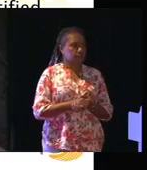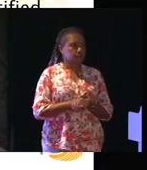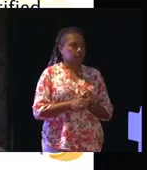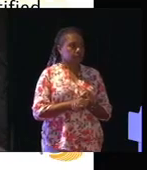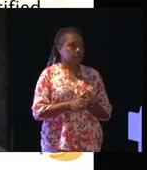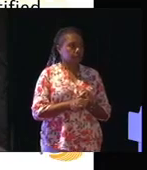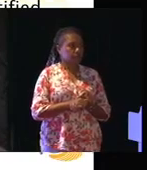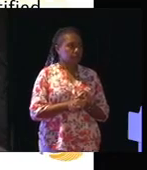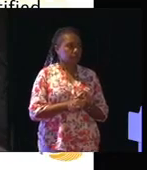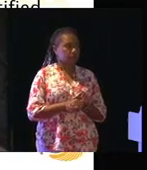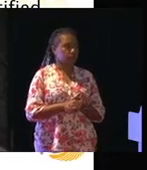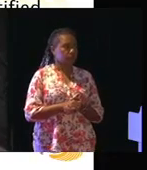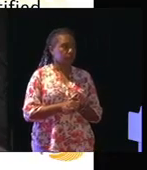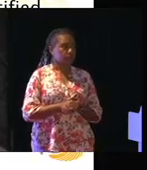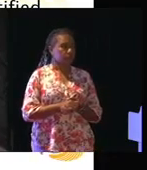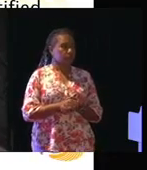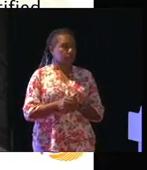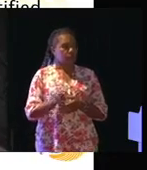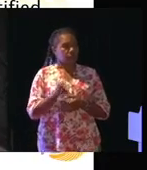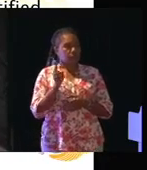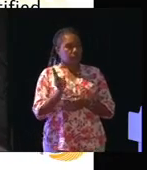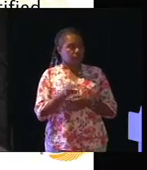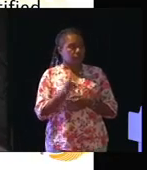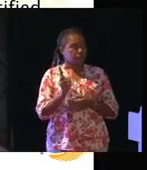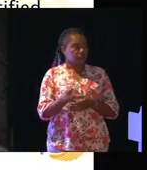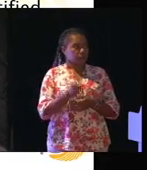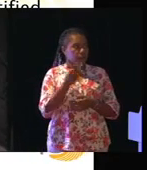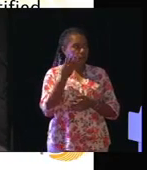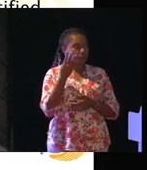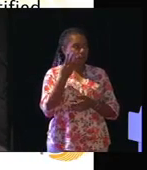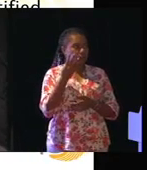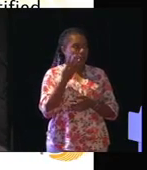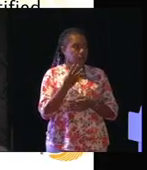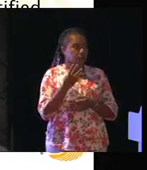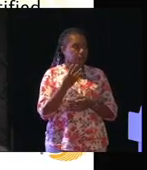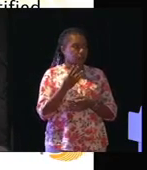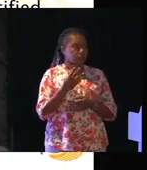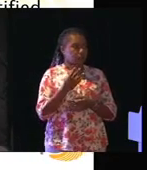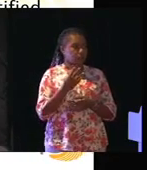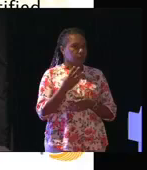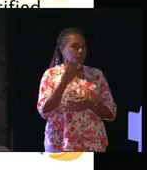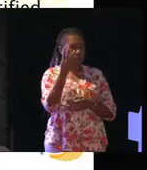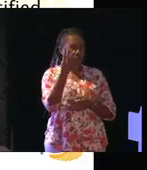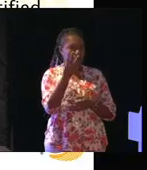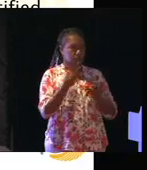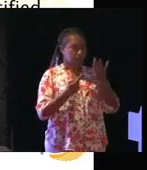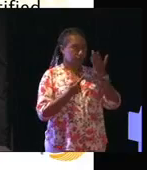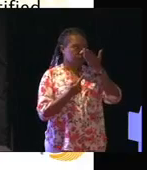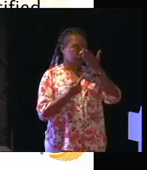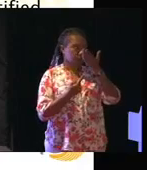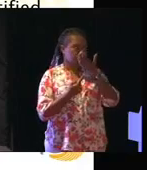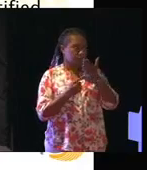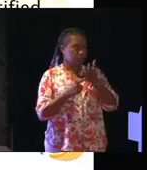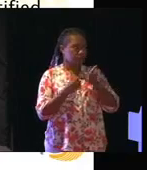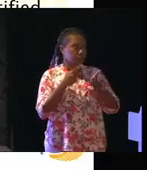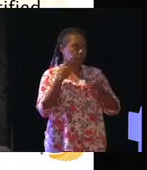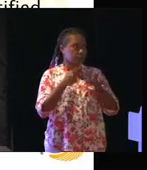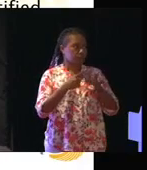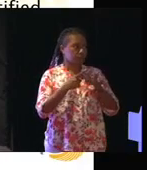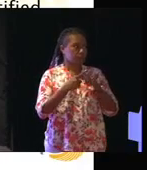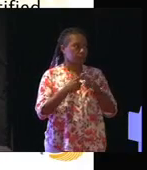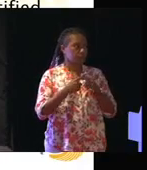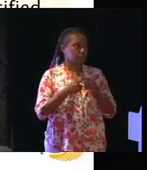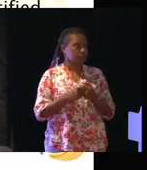There you go again. The triple T, TIN, tax type, tax period. So long as you give